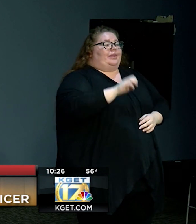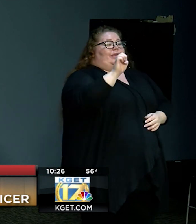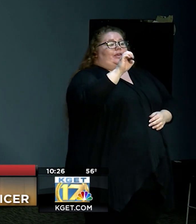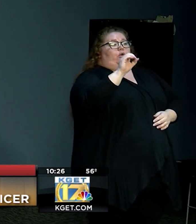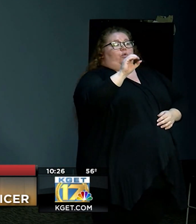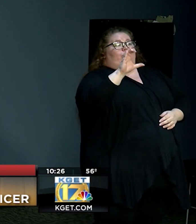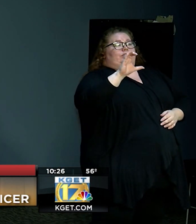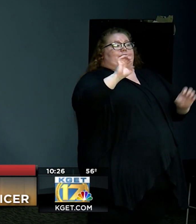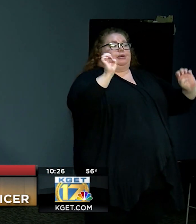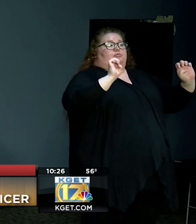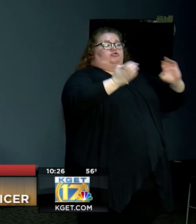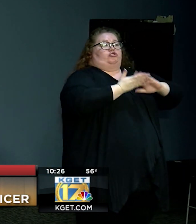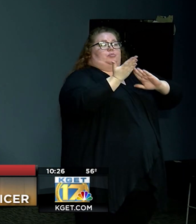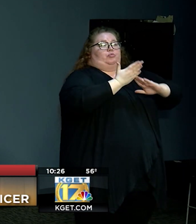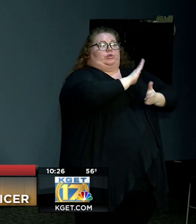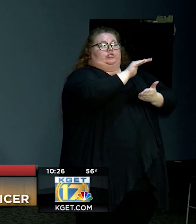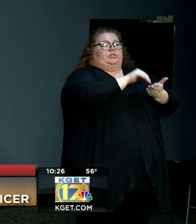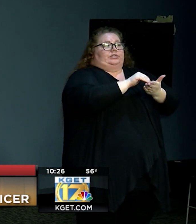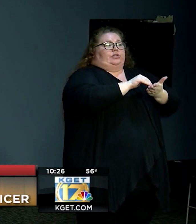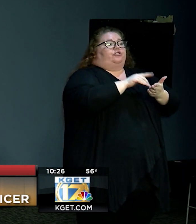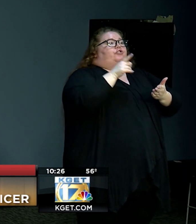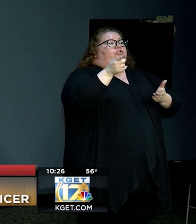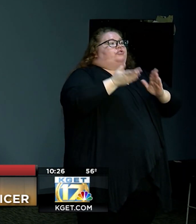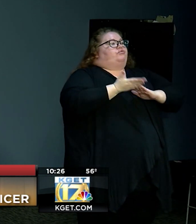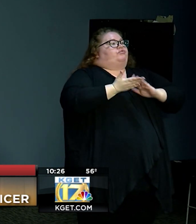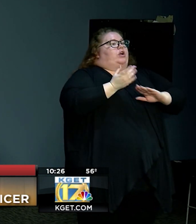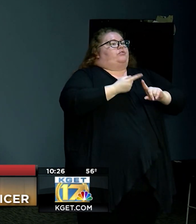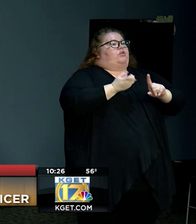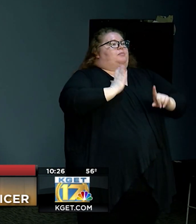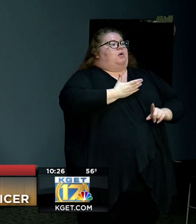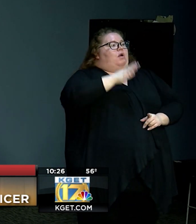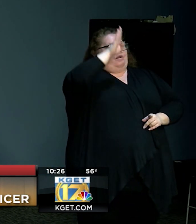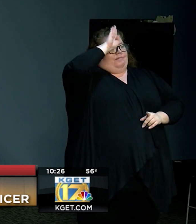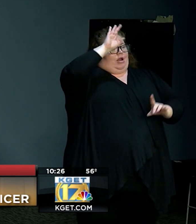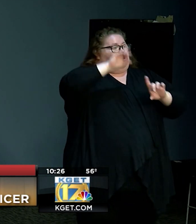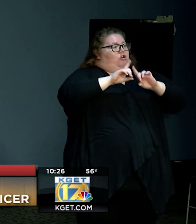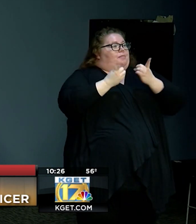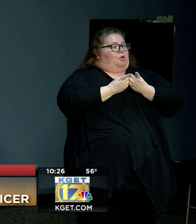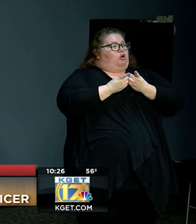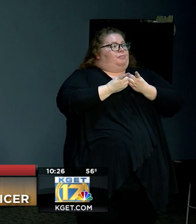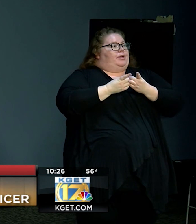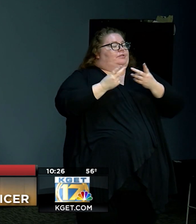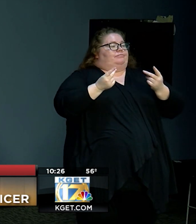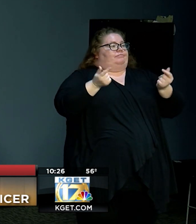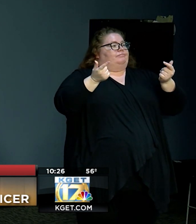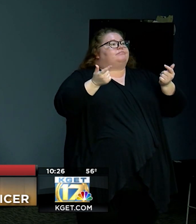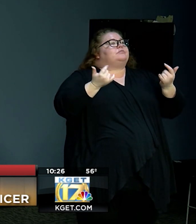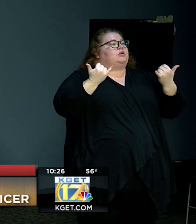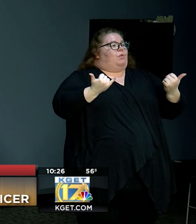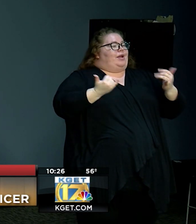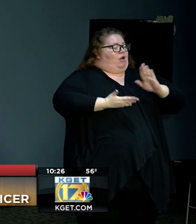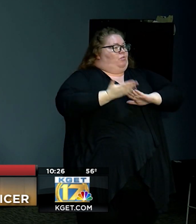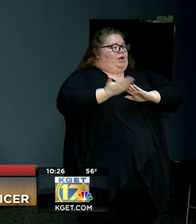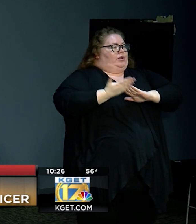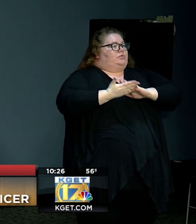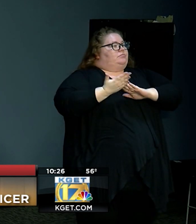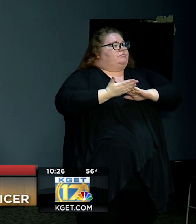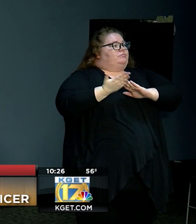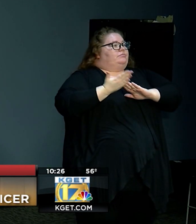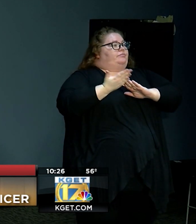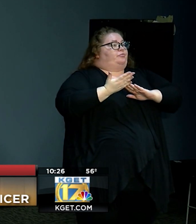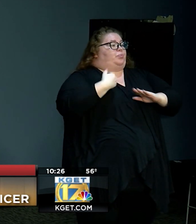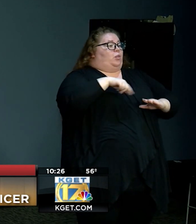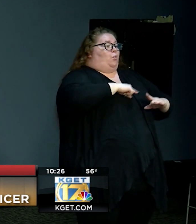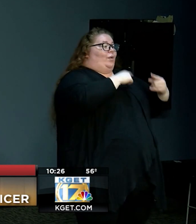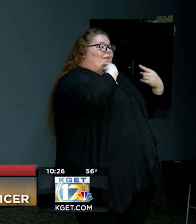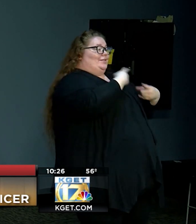Emergency Operations Center, which is run by our fire department, it is activated. It has been since our declaration